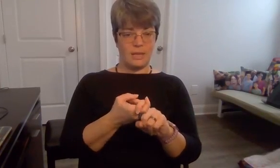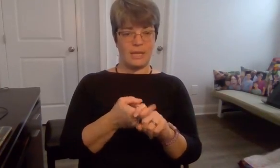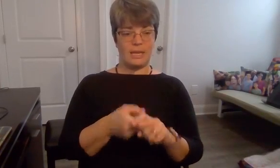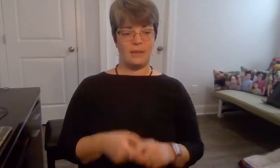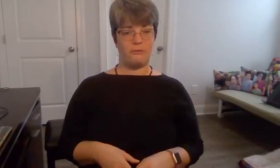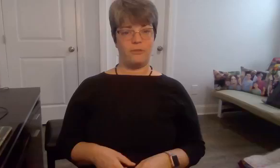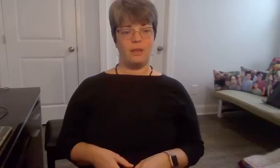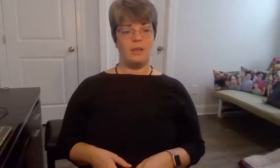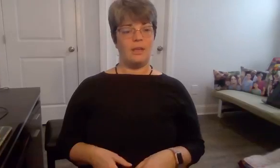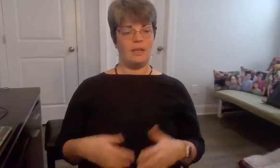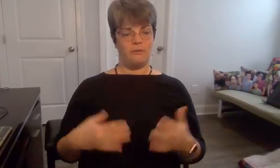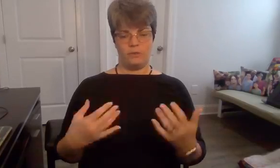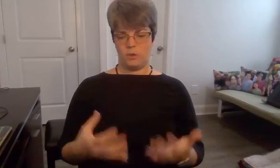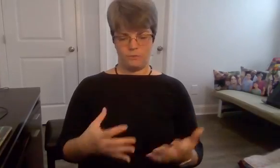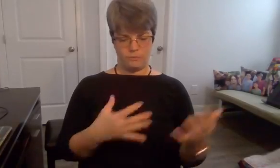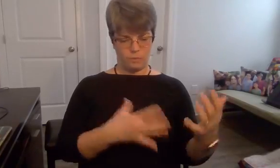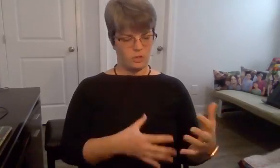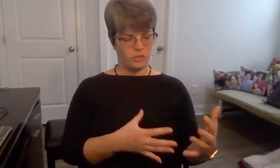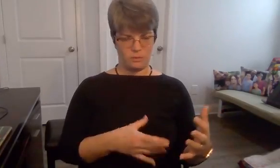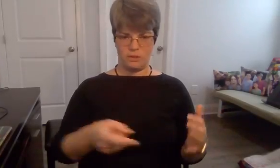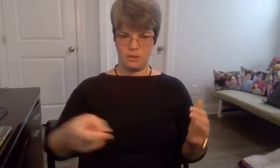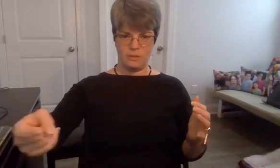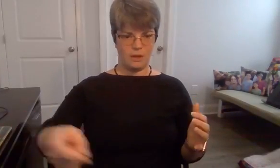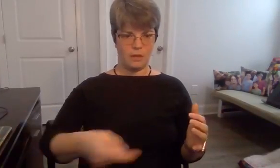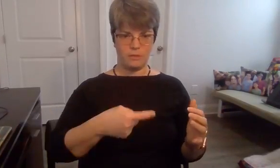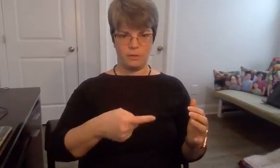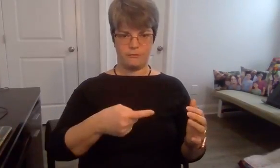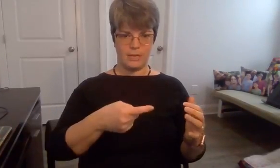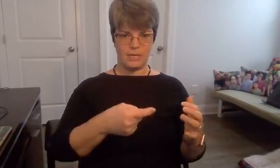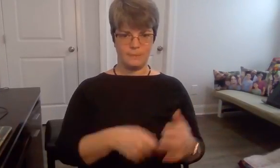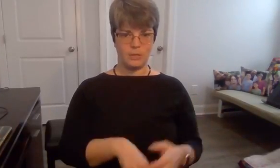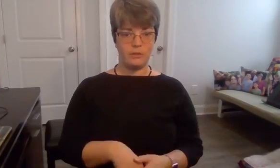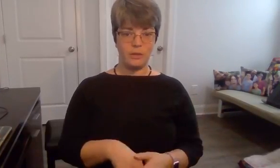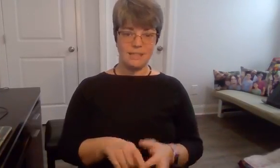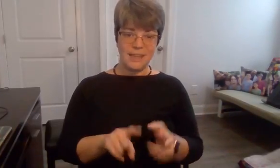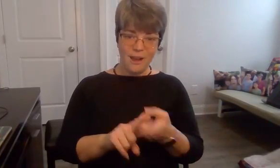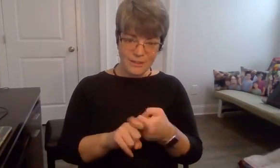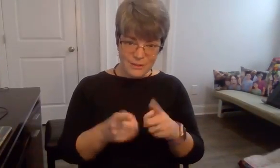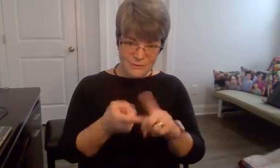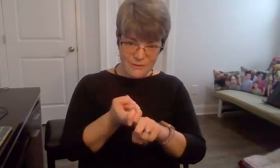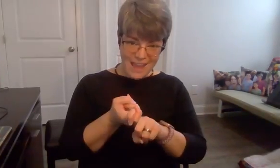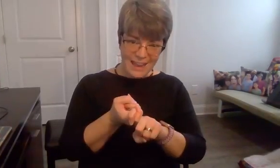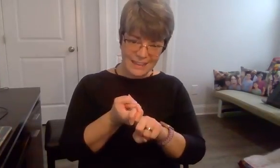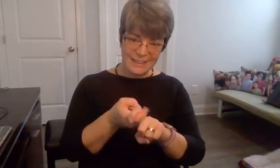like if you have one child with you and then another little friend comes over, you can say, oh, it's your friend.